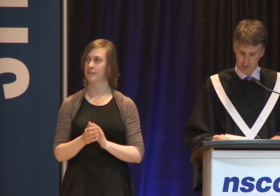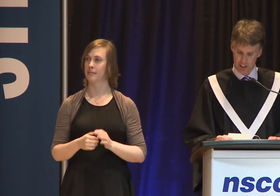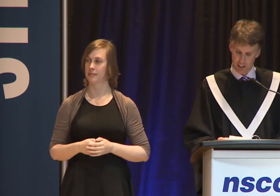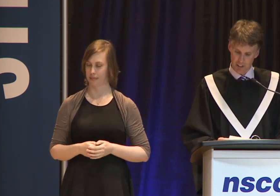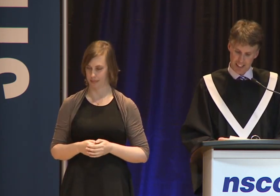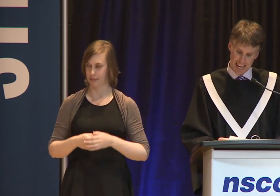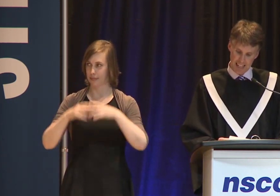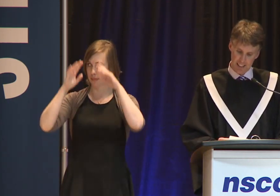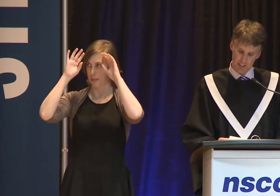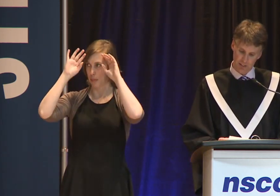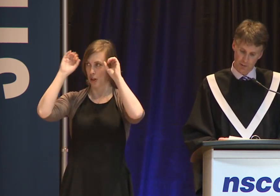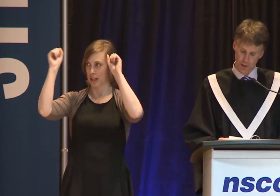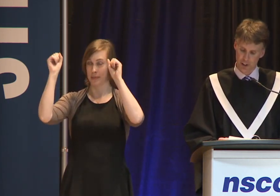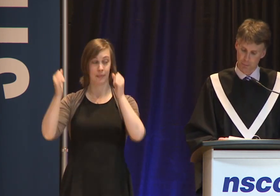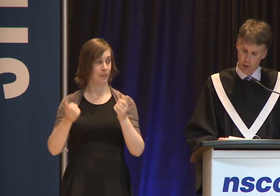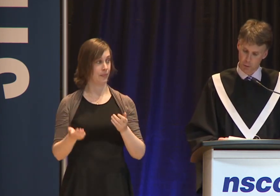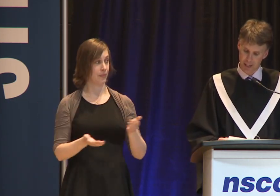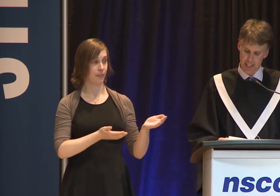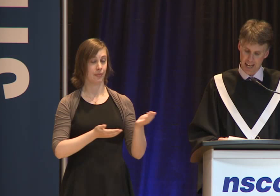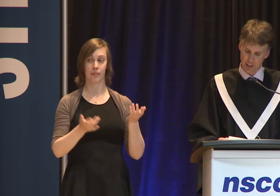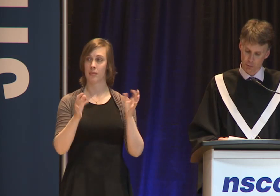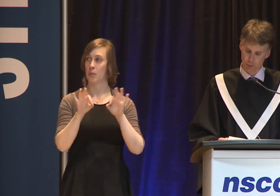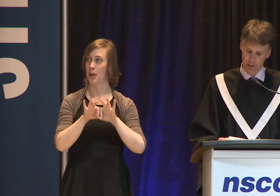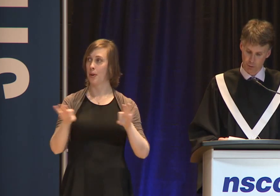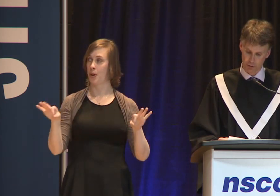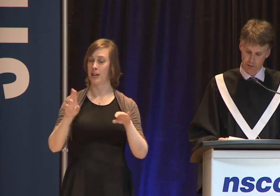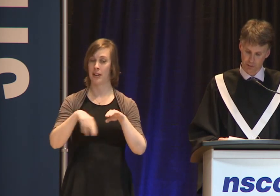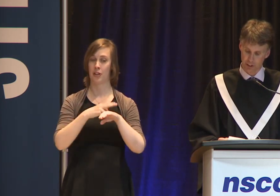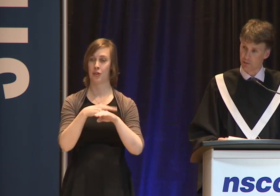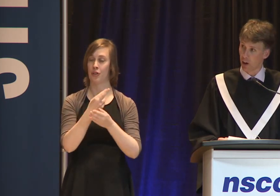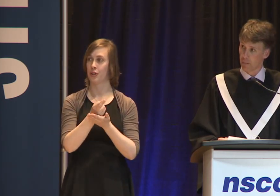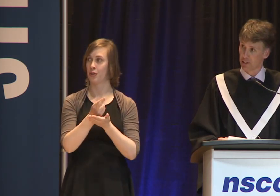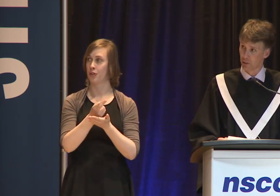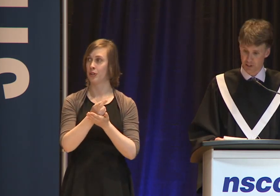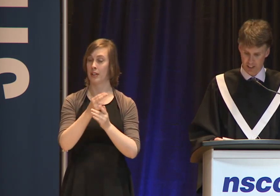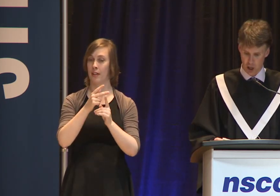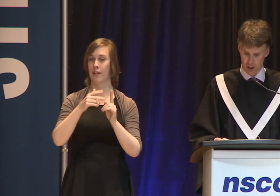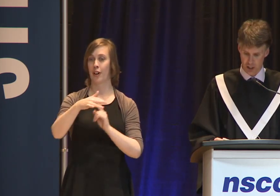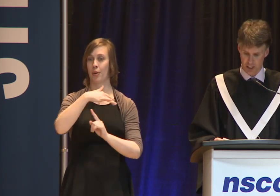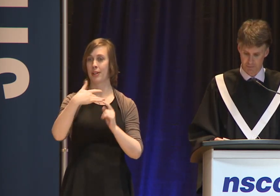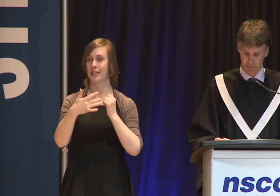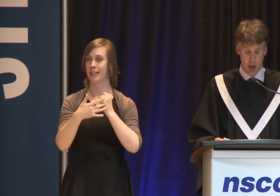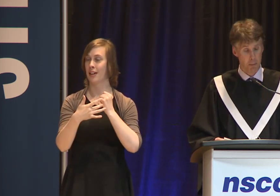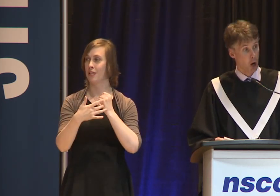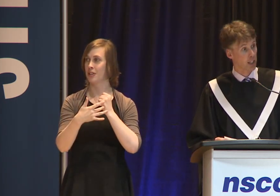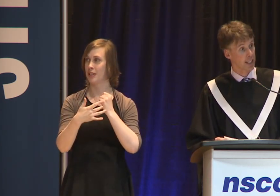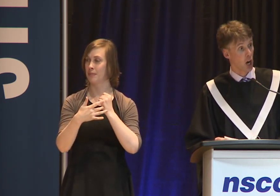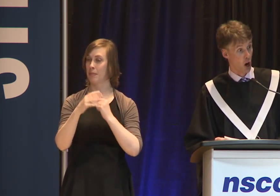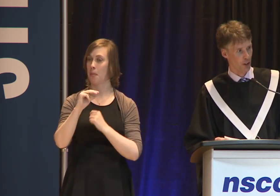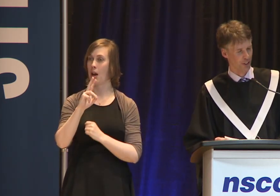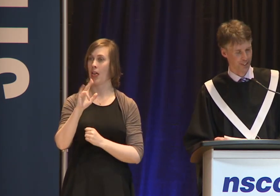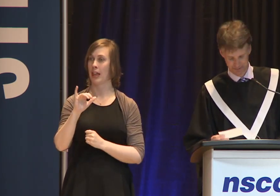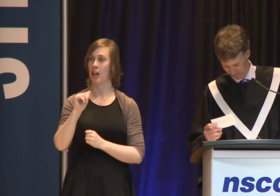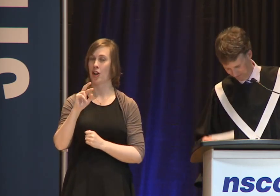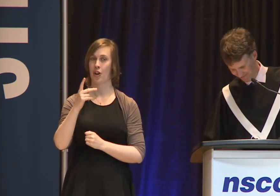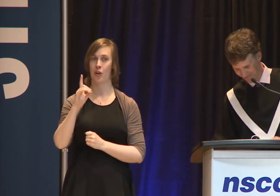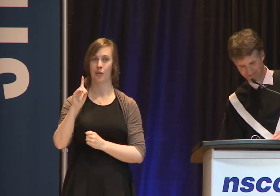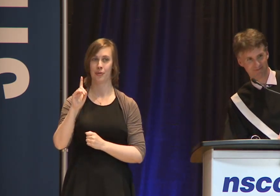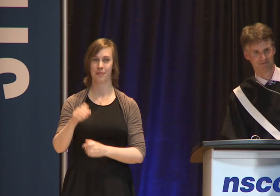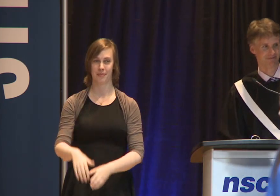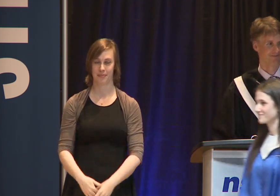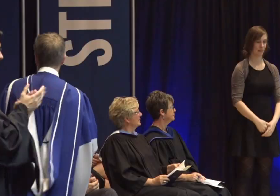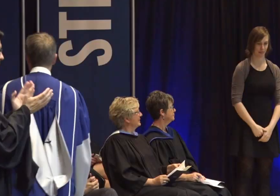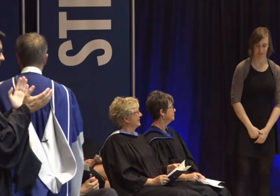Mr. President, the candidates for the Diploma in Natural Resources Environmental Technology. Molly Arnold.